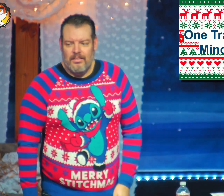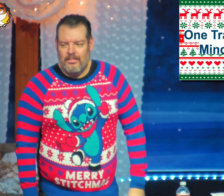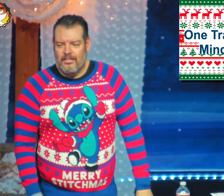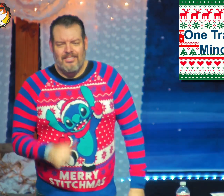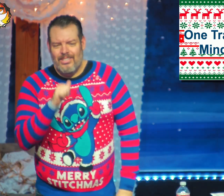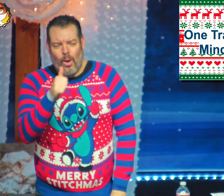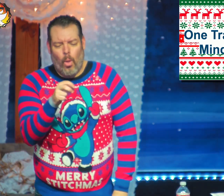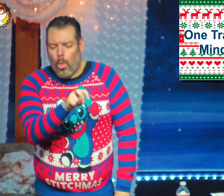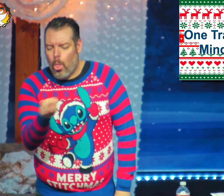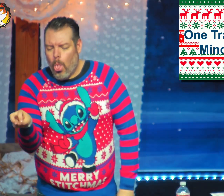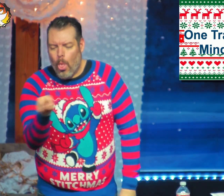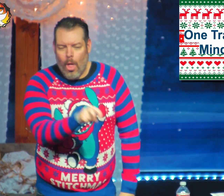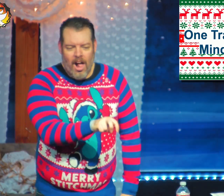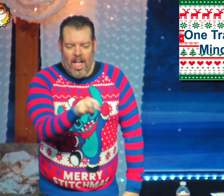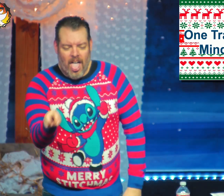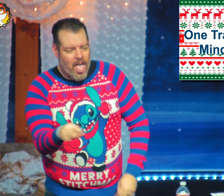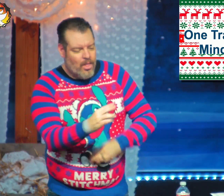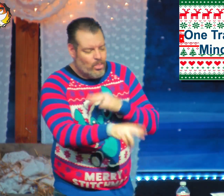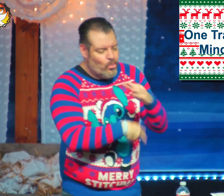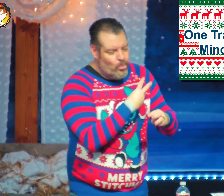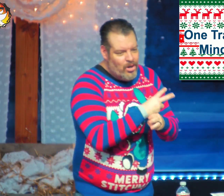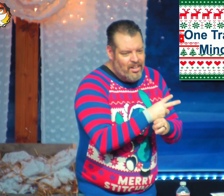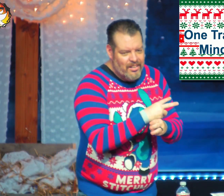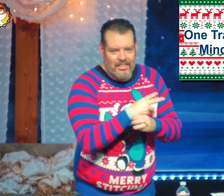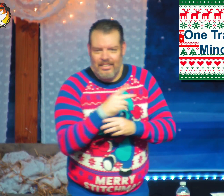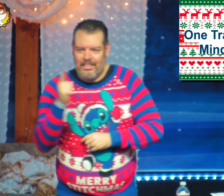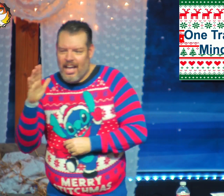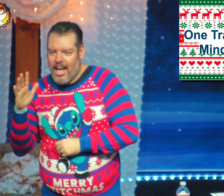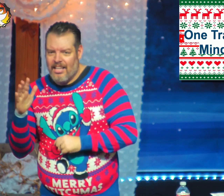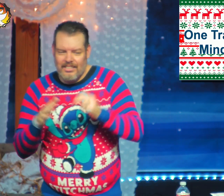Have a one-track mind. On who?